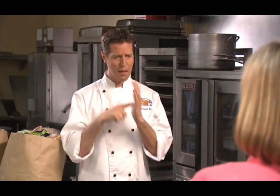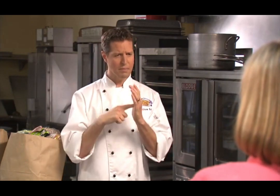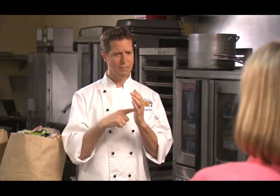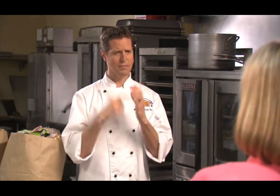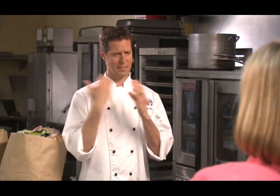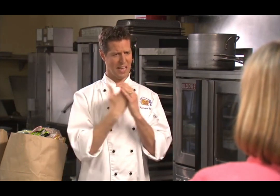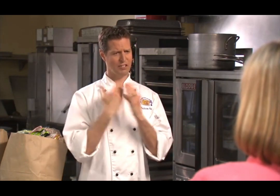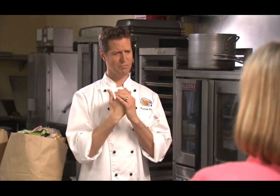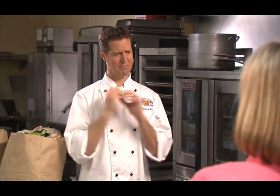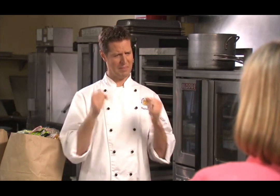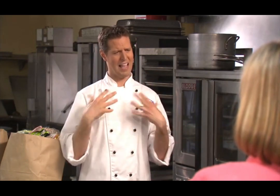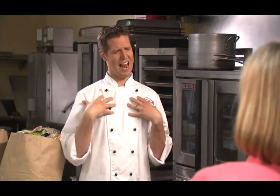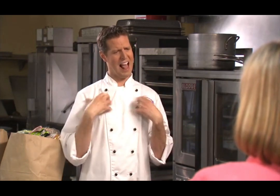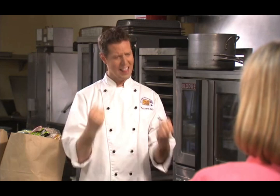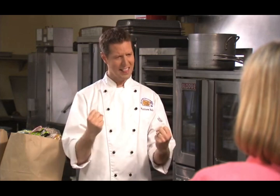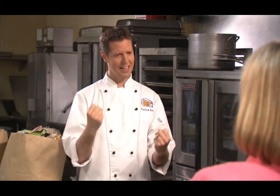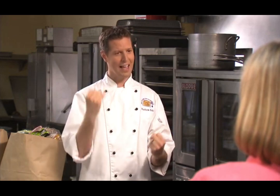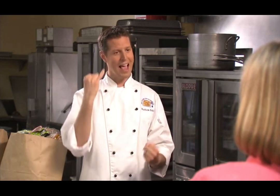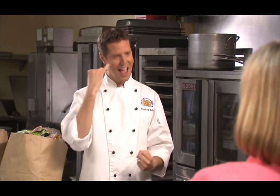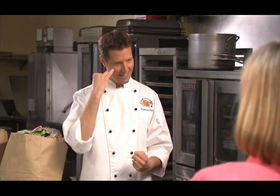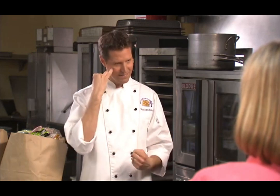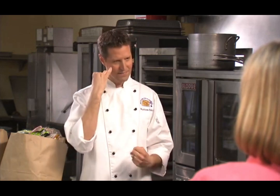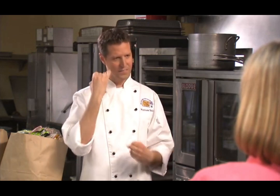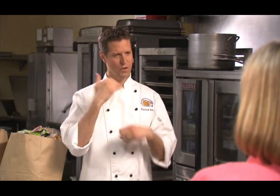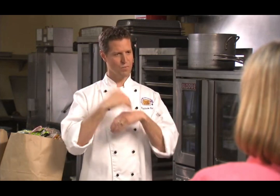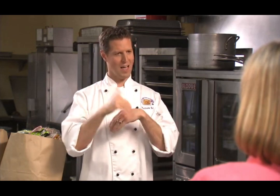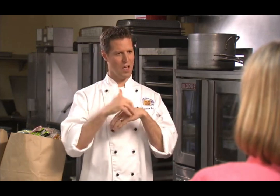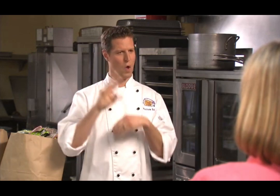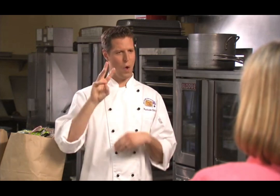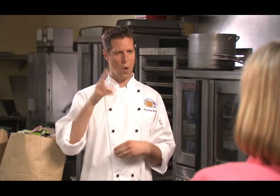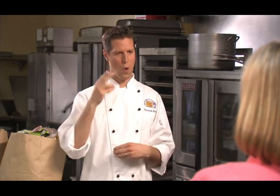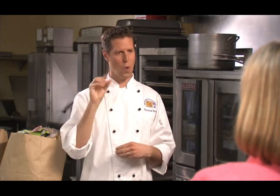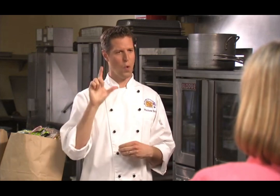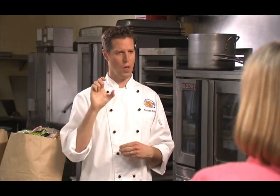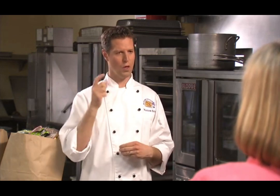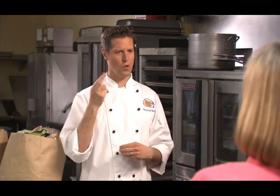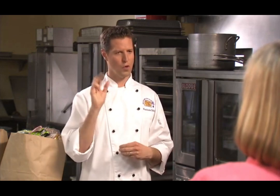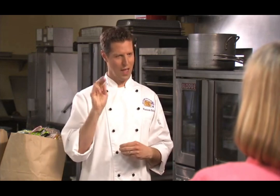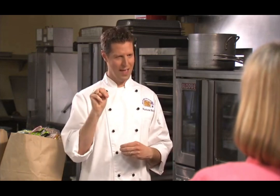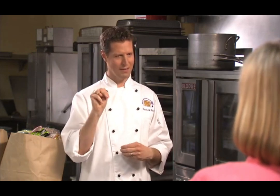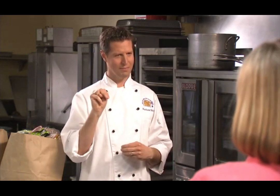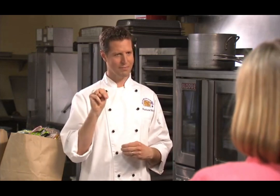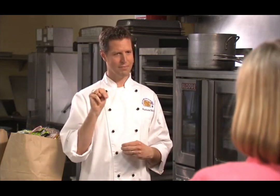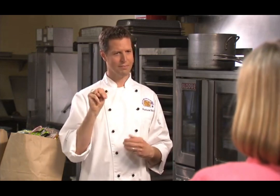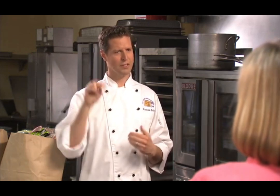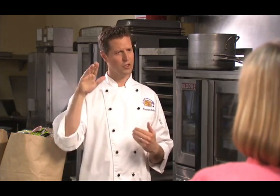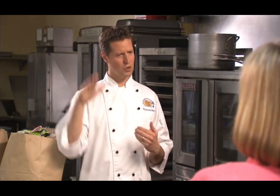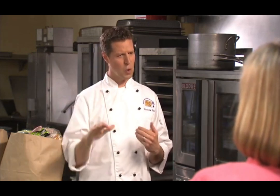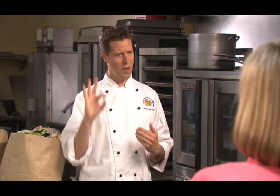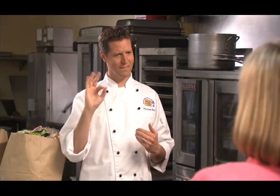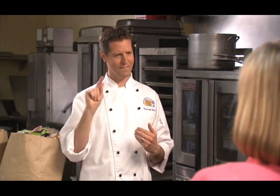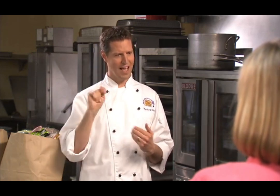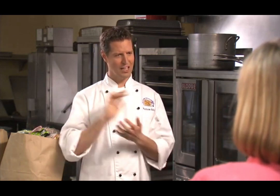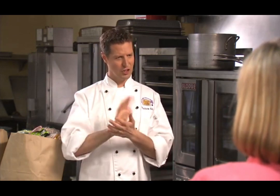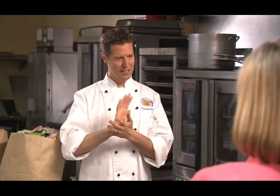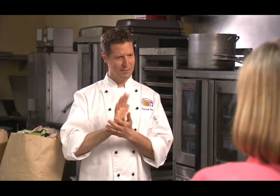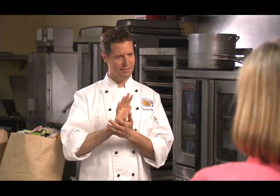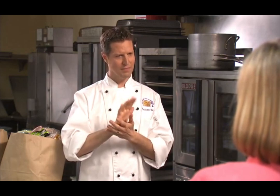For example, a sandwich can be a healthy meal if it's made with whole grain bread, low-fat cheese,